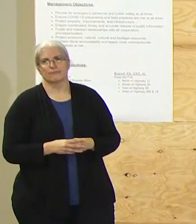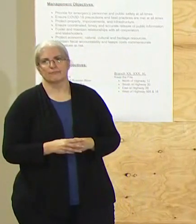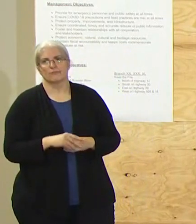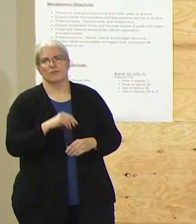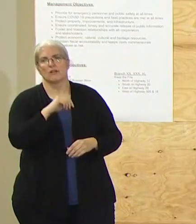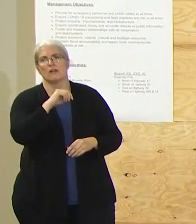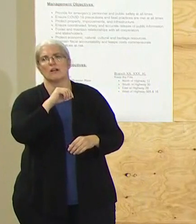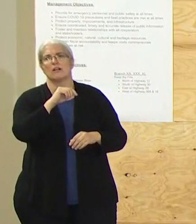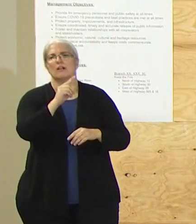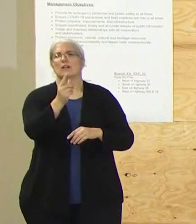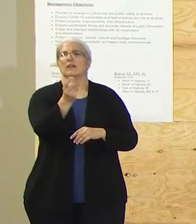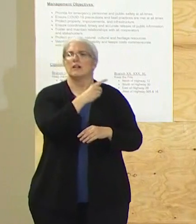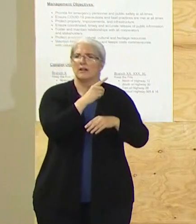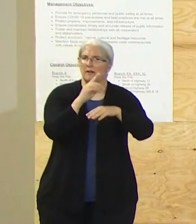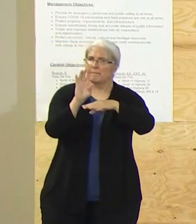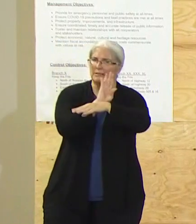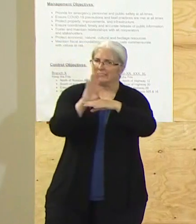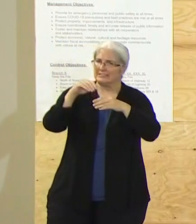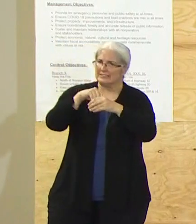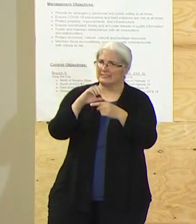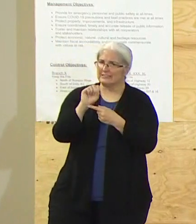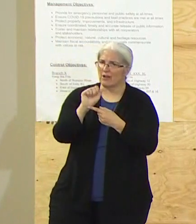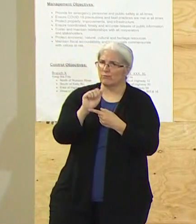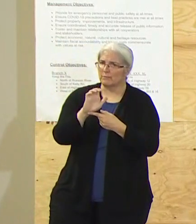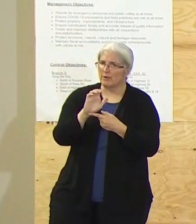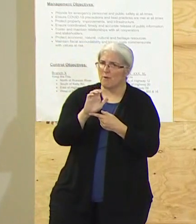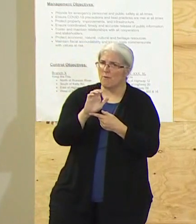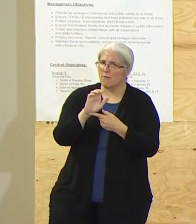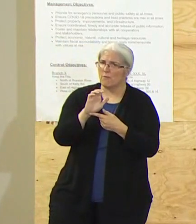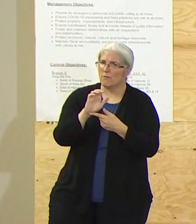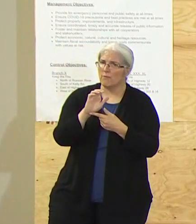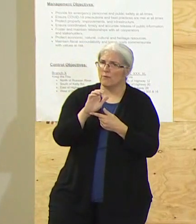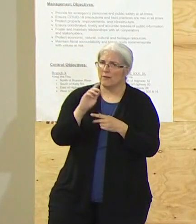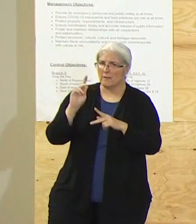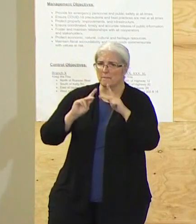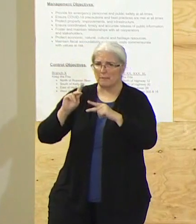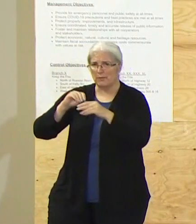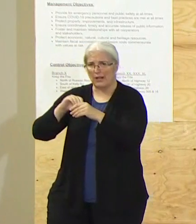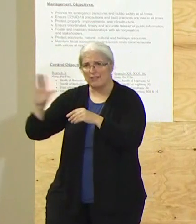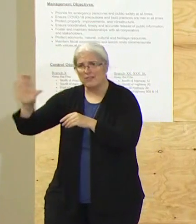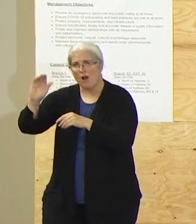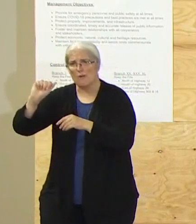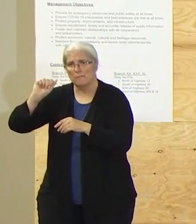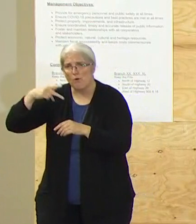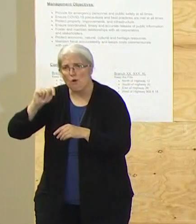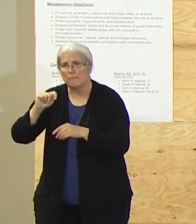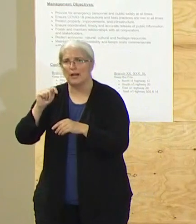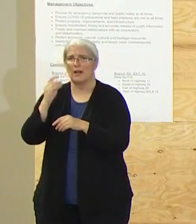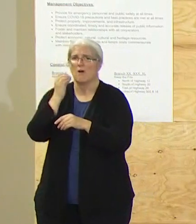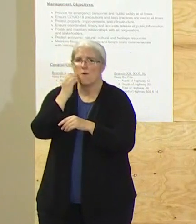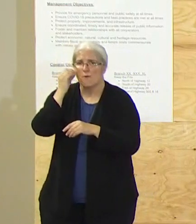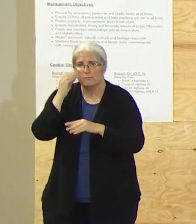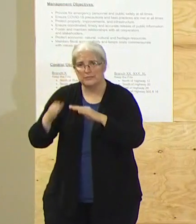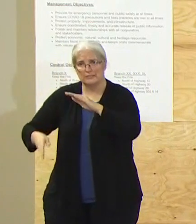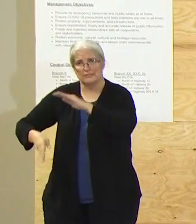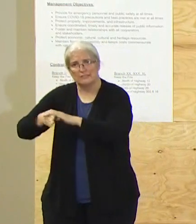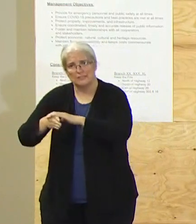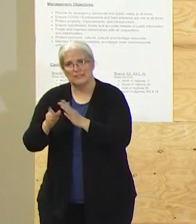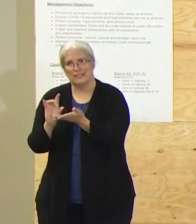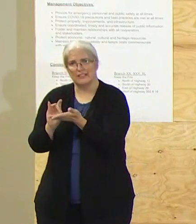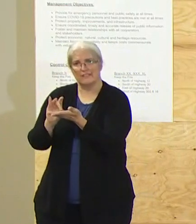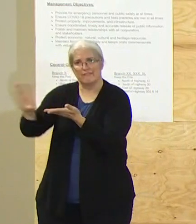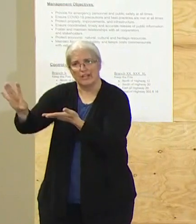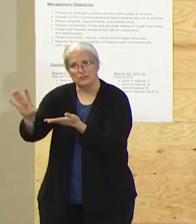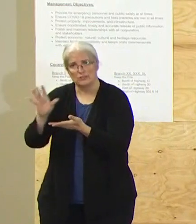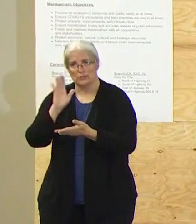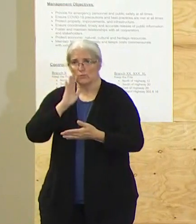Sacramento, including the issue of evictions, which the eviction courts are set to resume in just a little over a week,